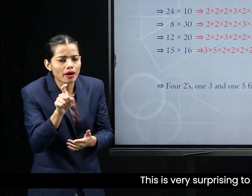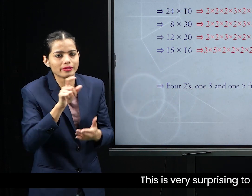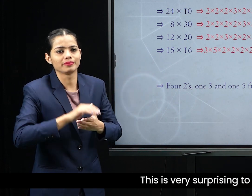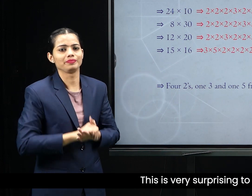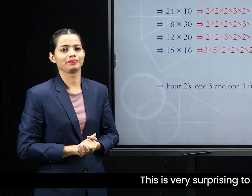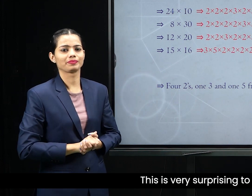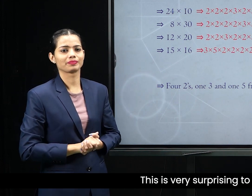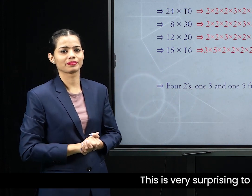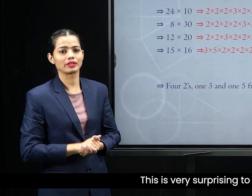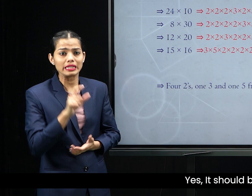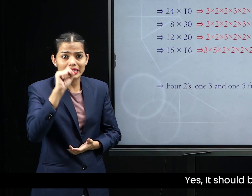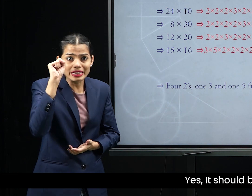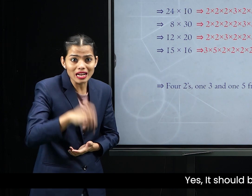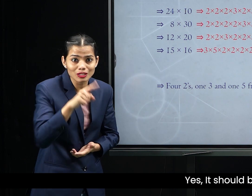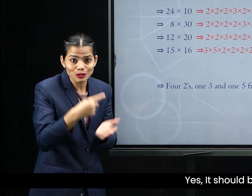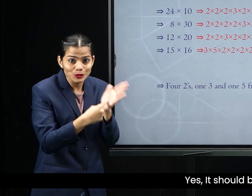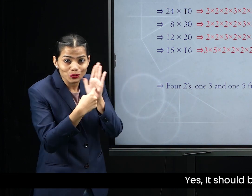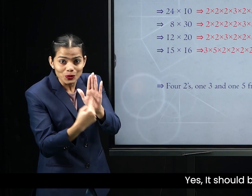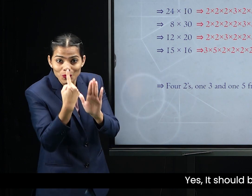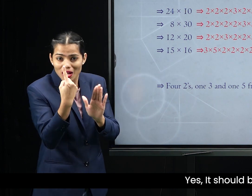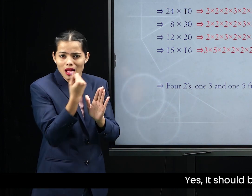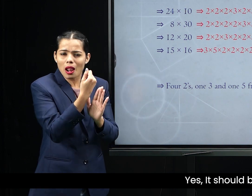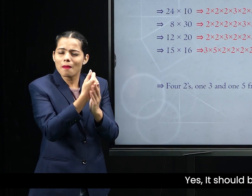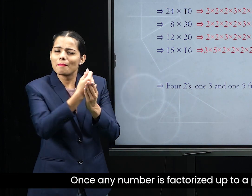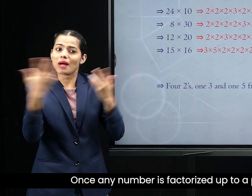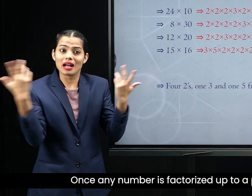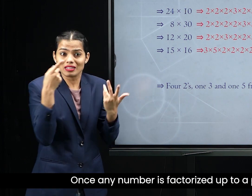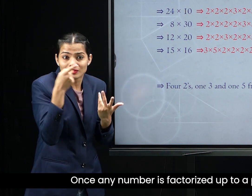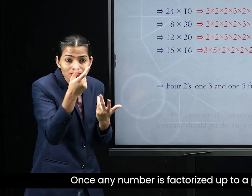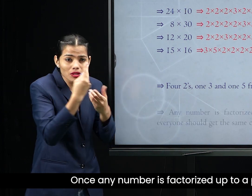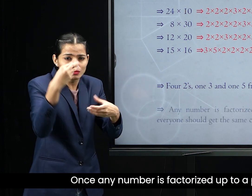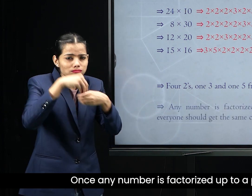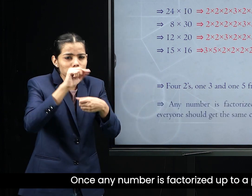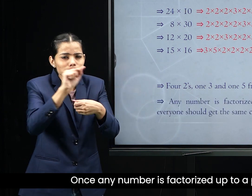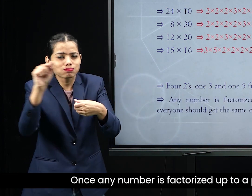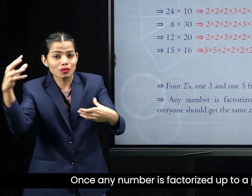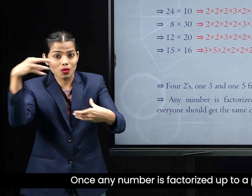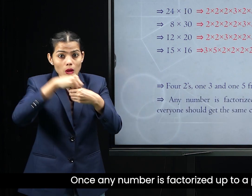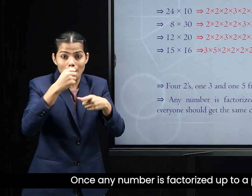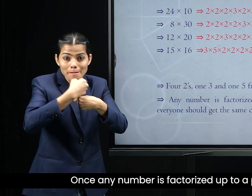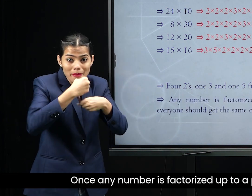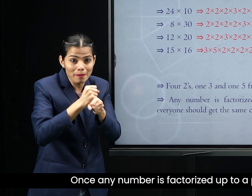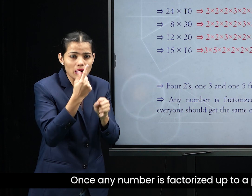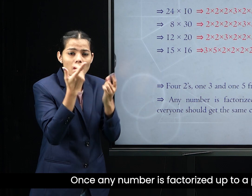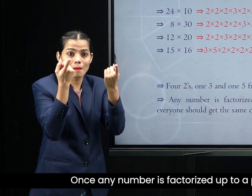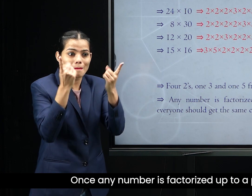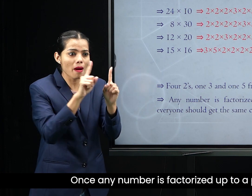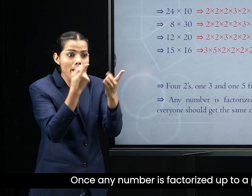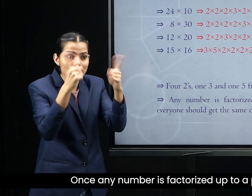it? Yes, it should be. Once any number is factorized up to a product of